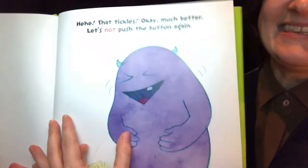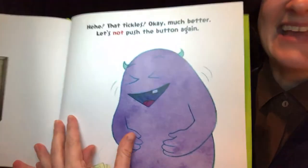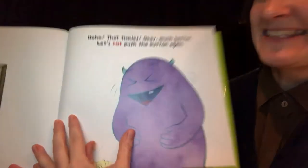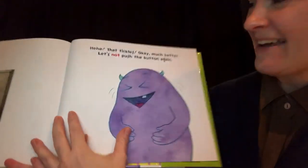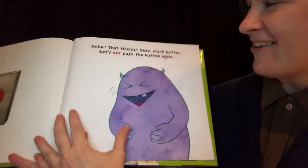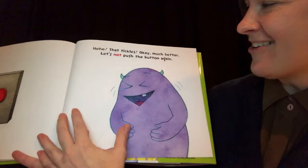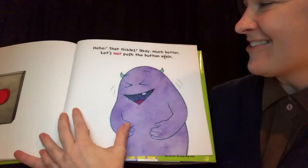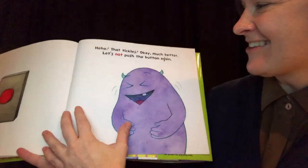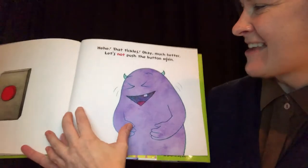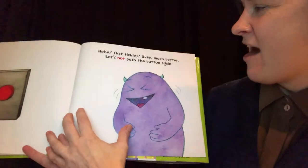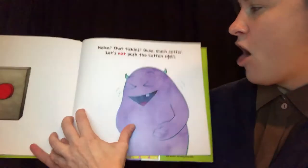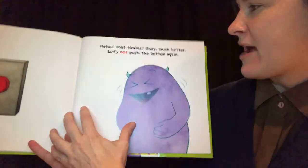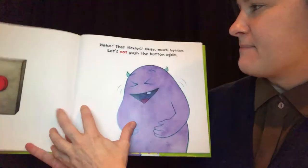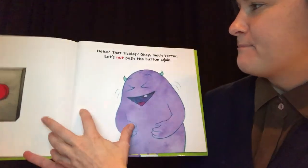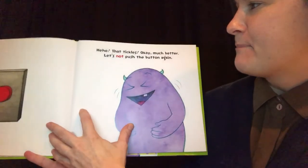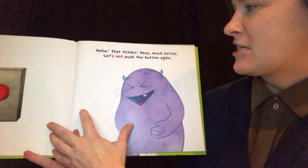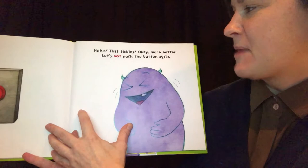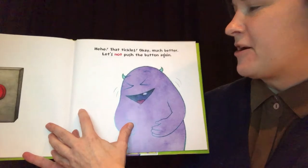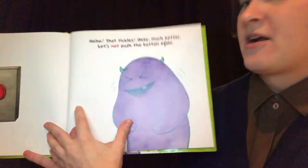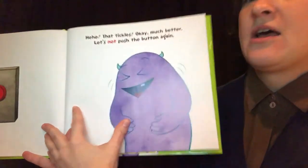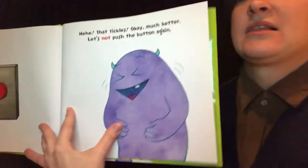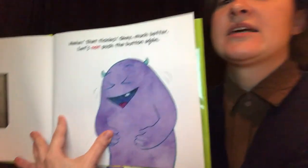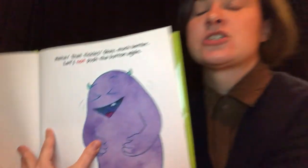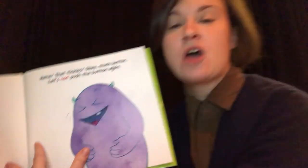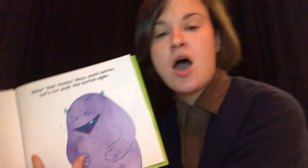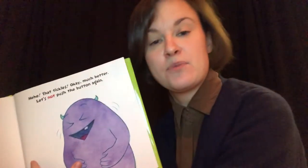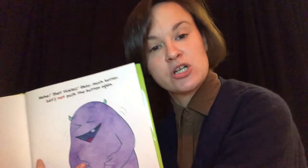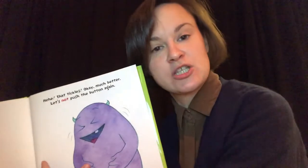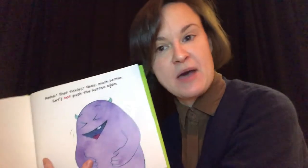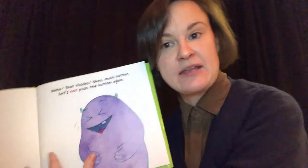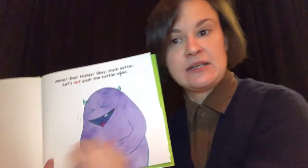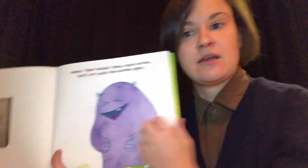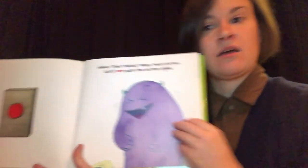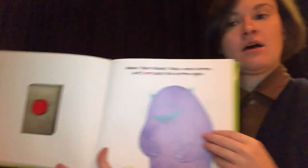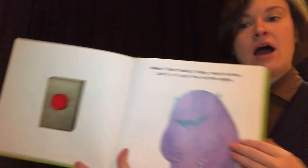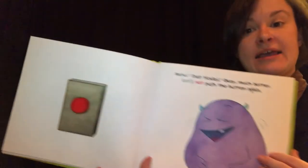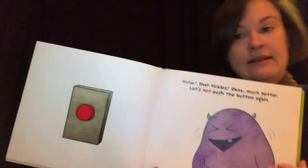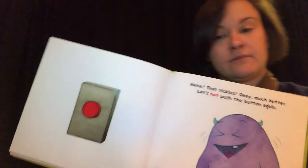That tickles! Okay, much better. Let's not push the button again.